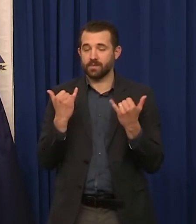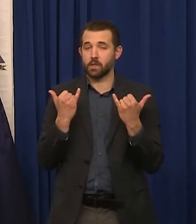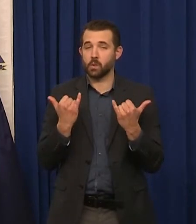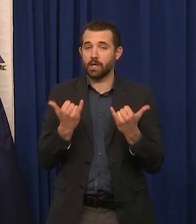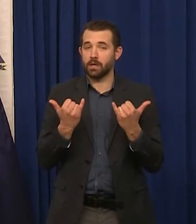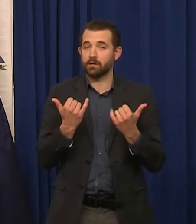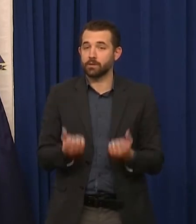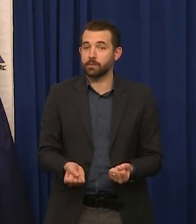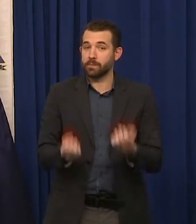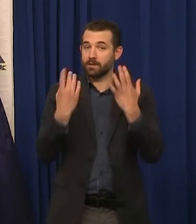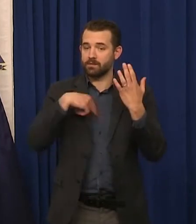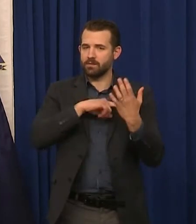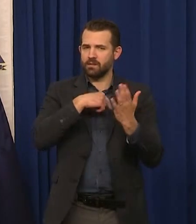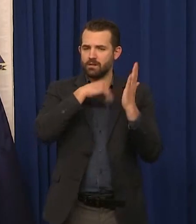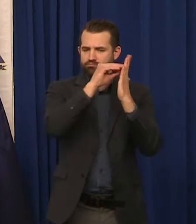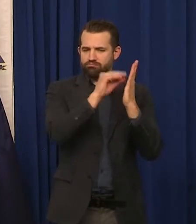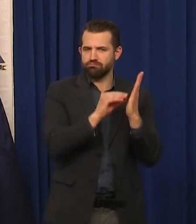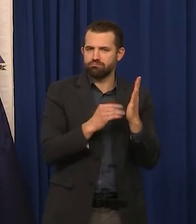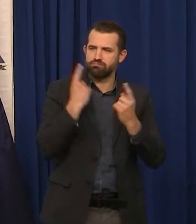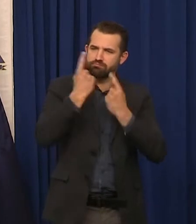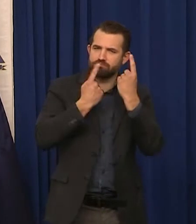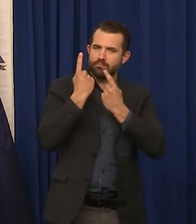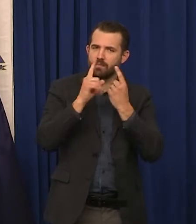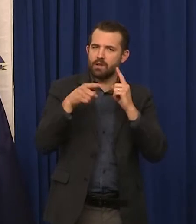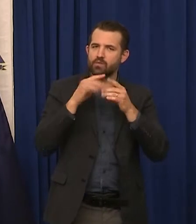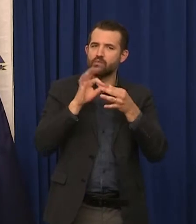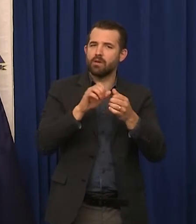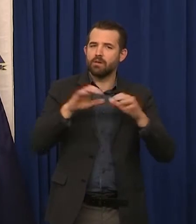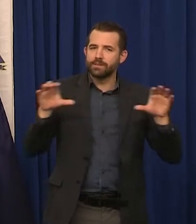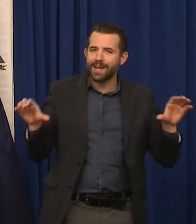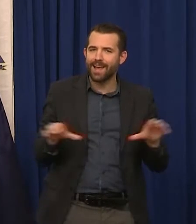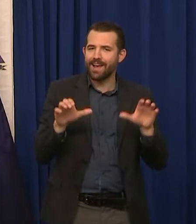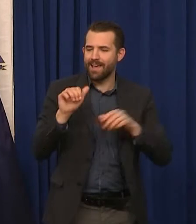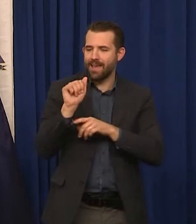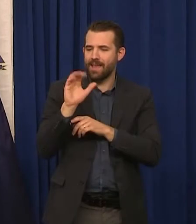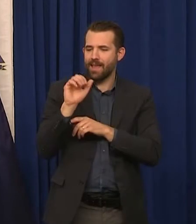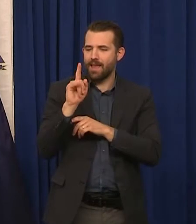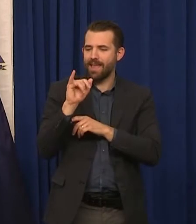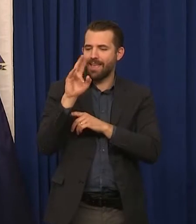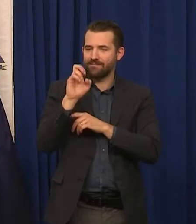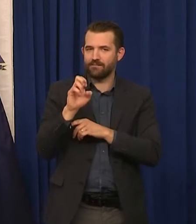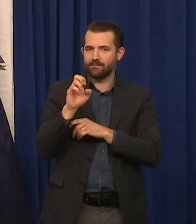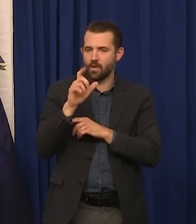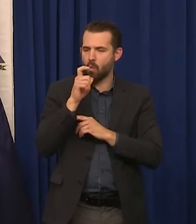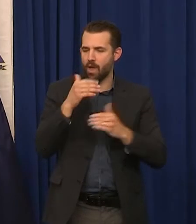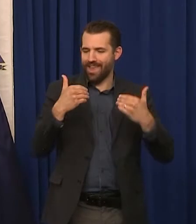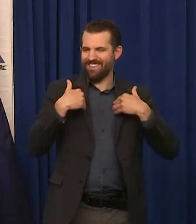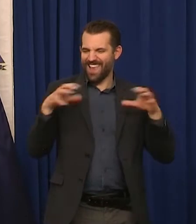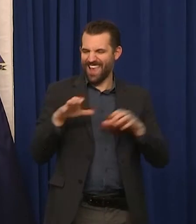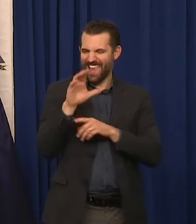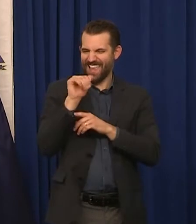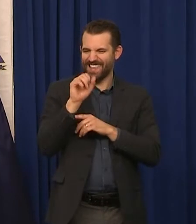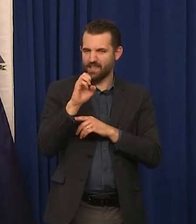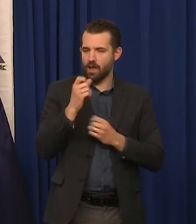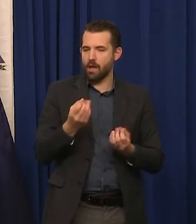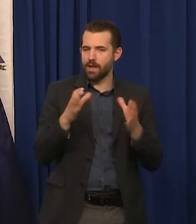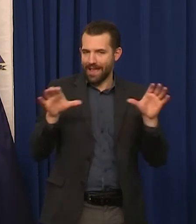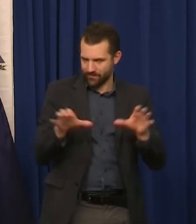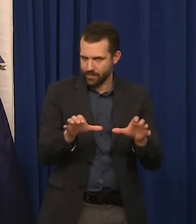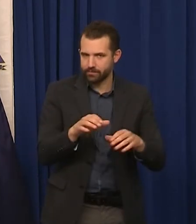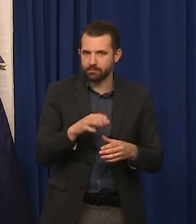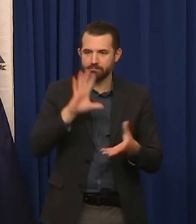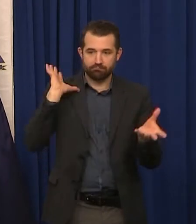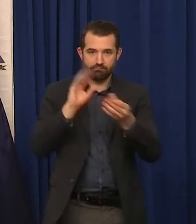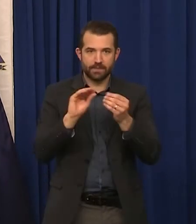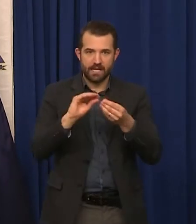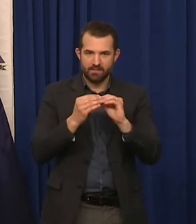active, what we call the active cases, which is, you know, the number of total cases, you know, taking out the folks who've recovered or passed away. Active